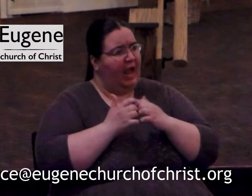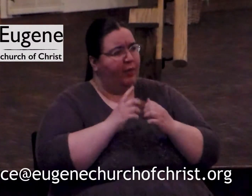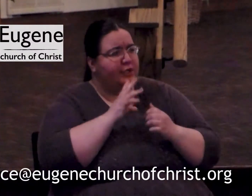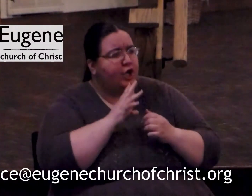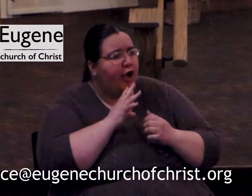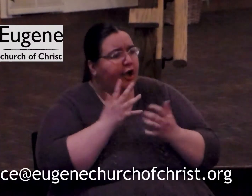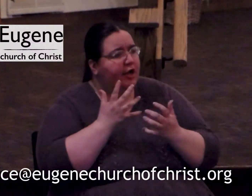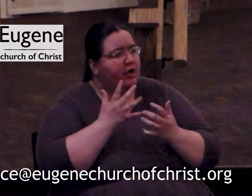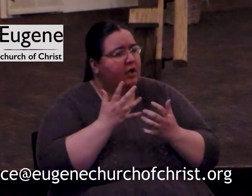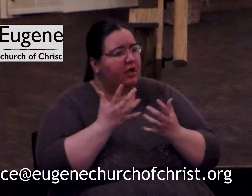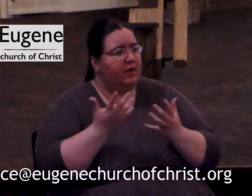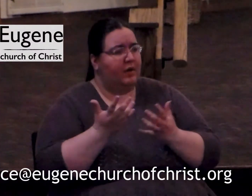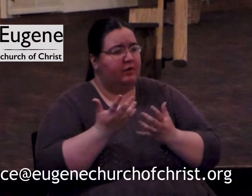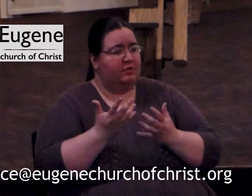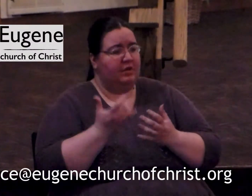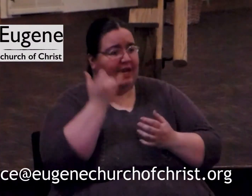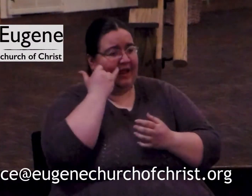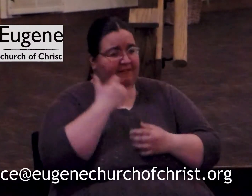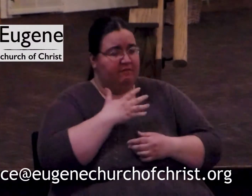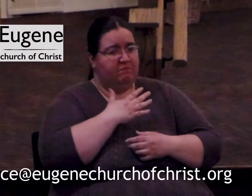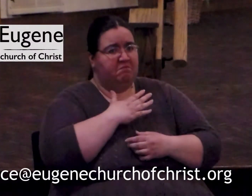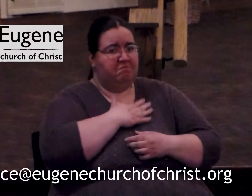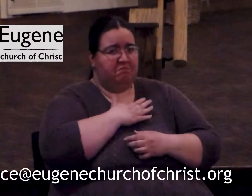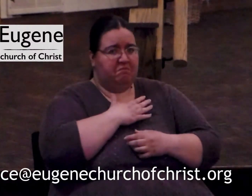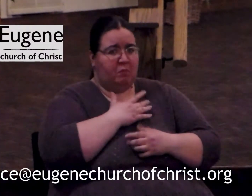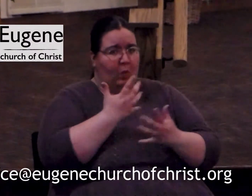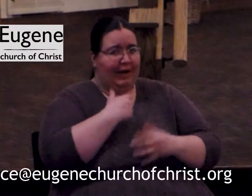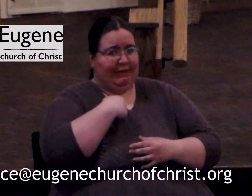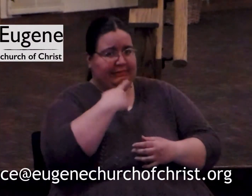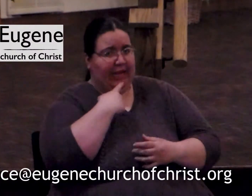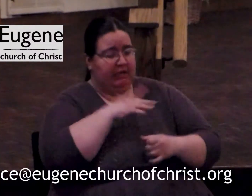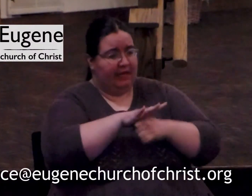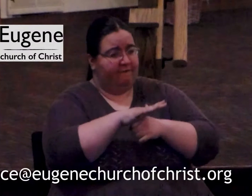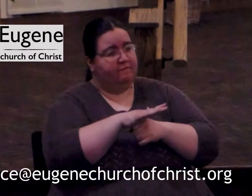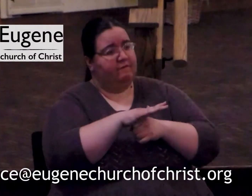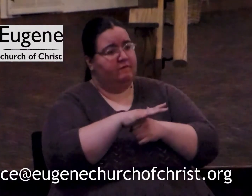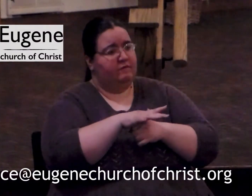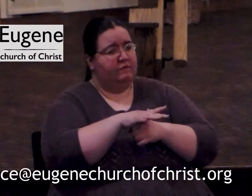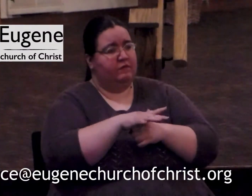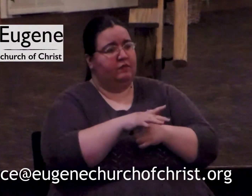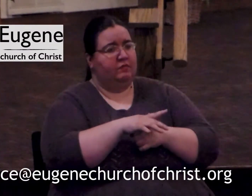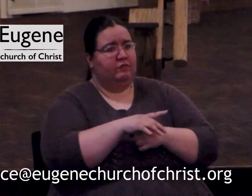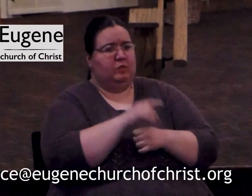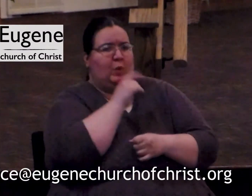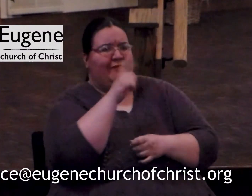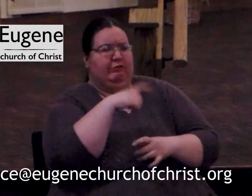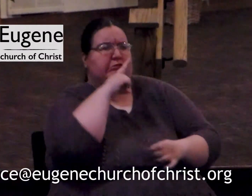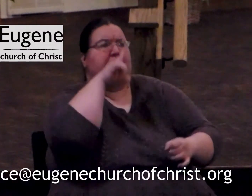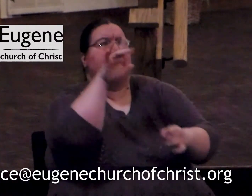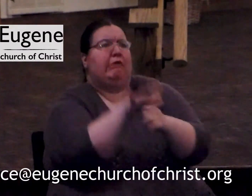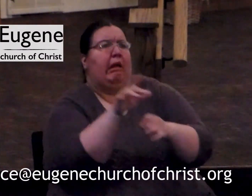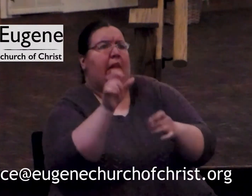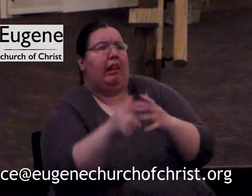we speak, so is the way we talk, so is what our word is worth. Live lives of